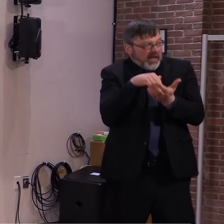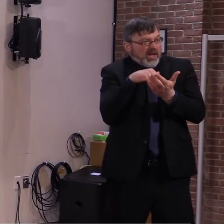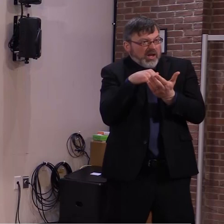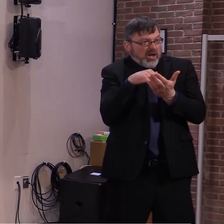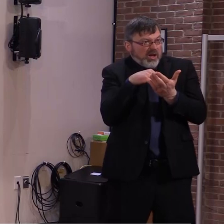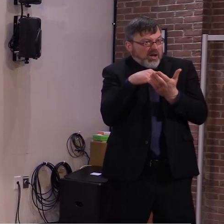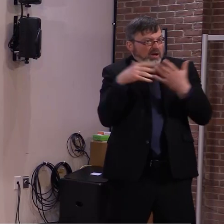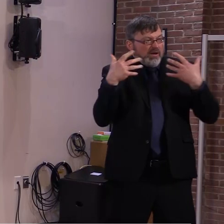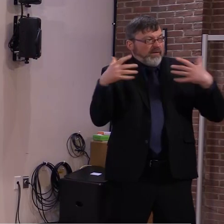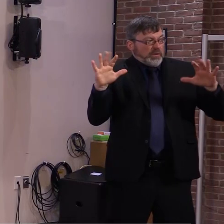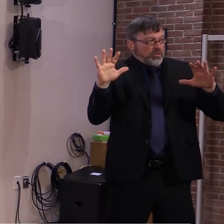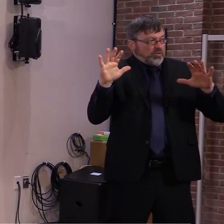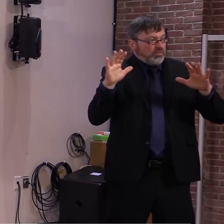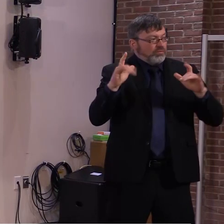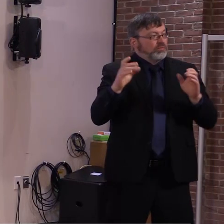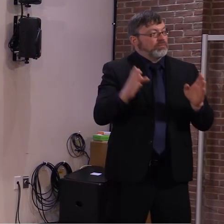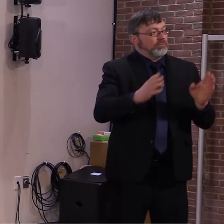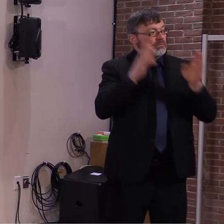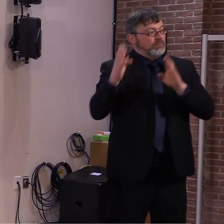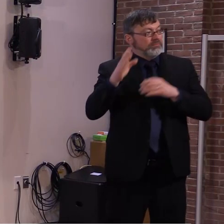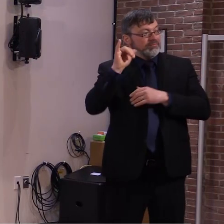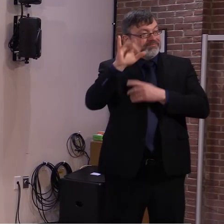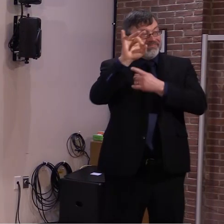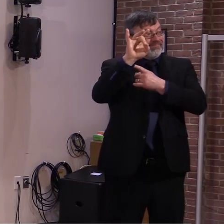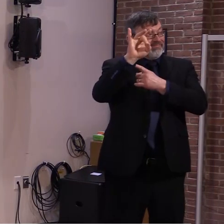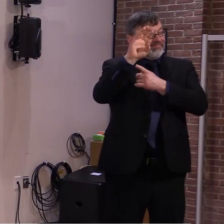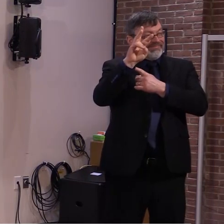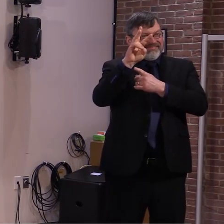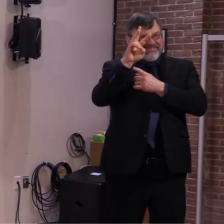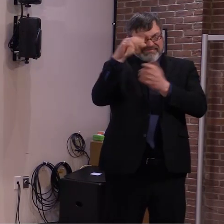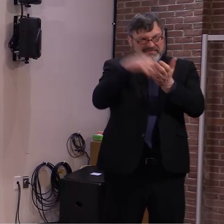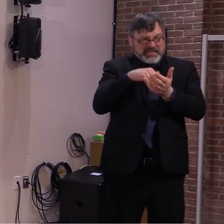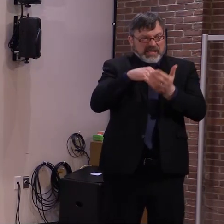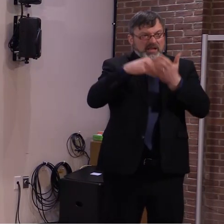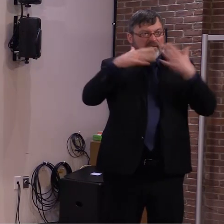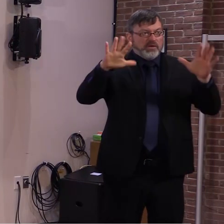86,900 have received their first dose of the vaccine, and